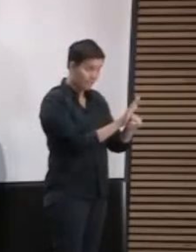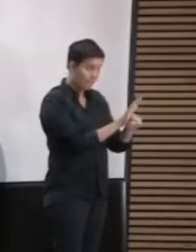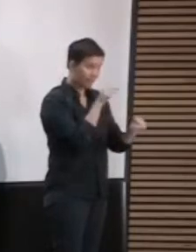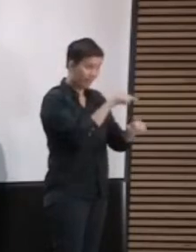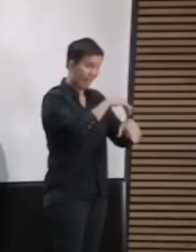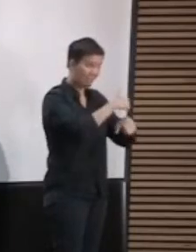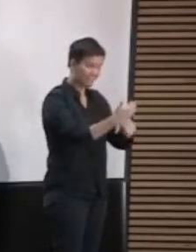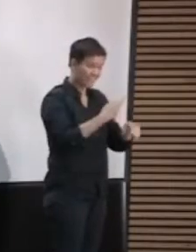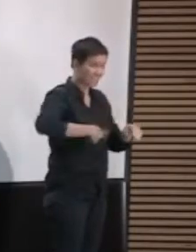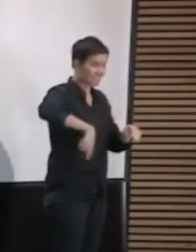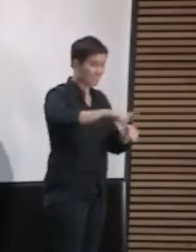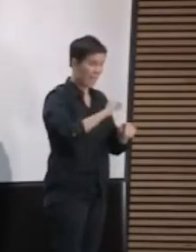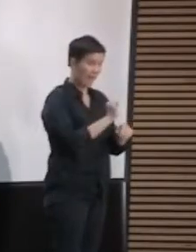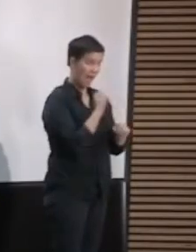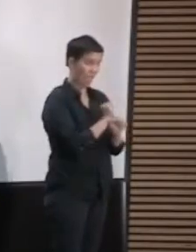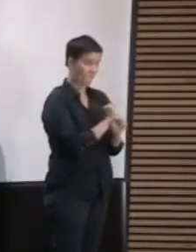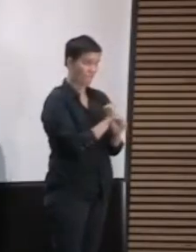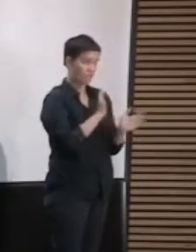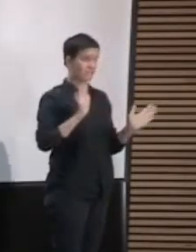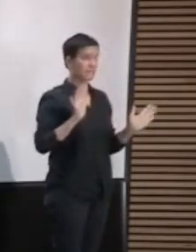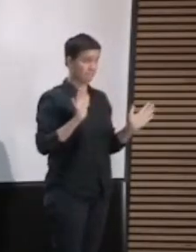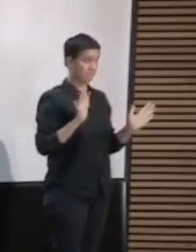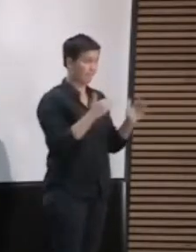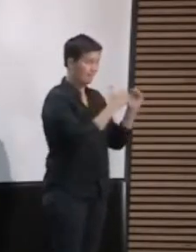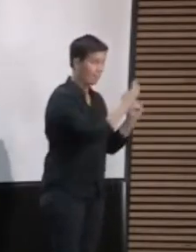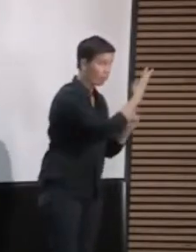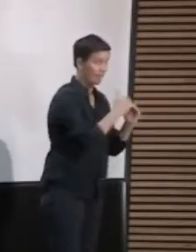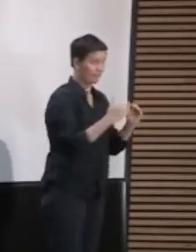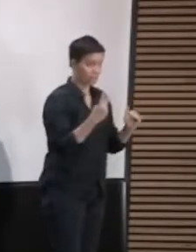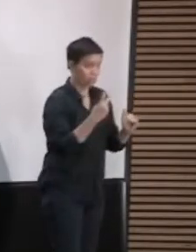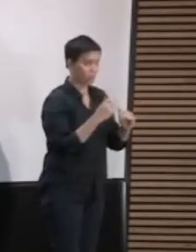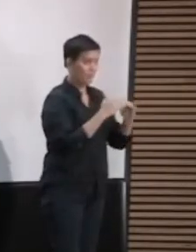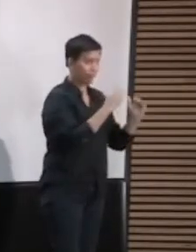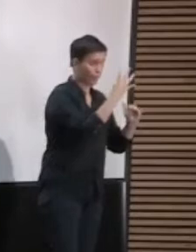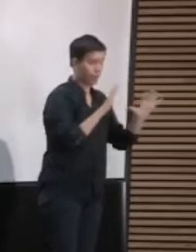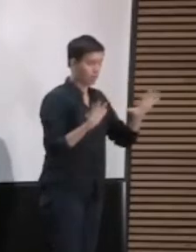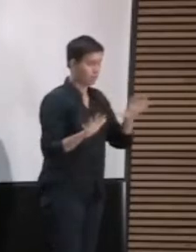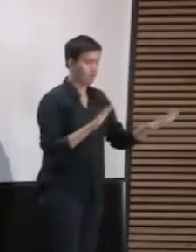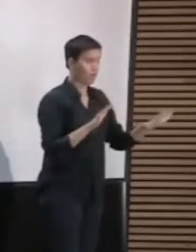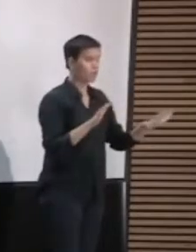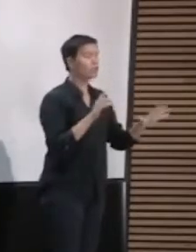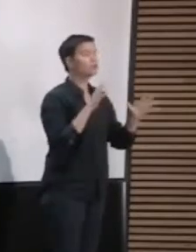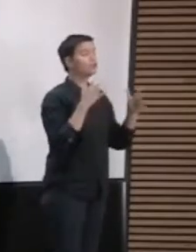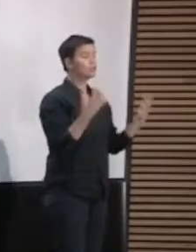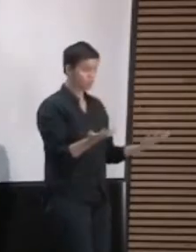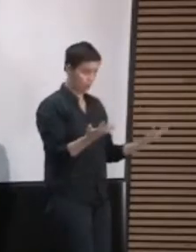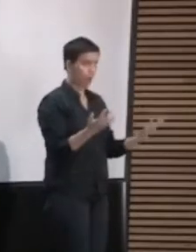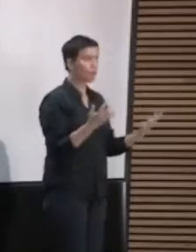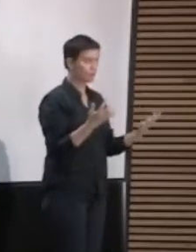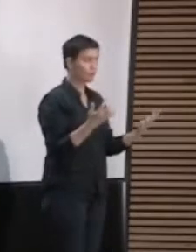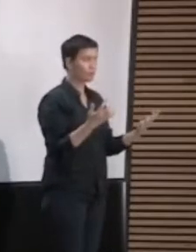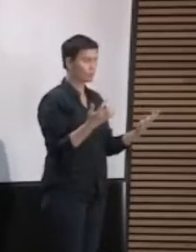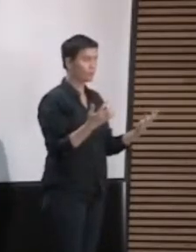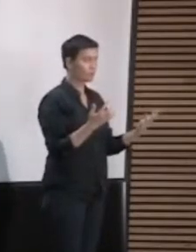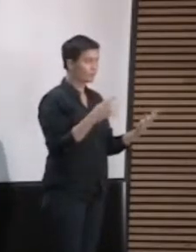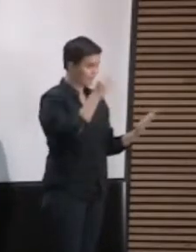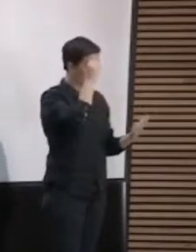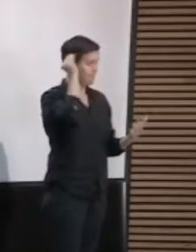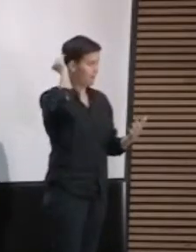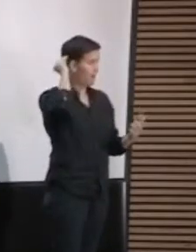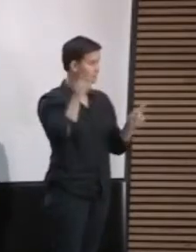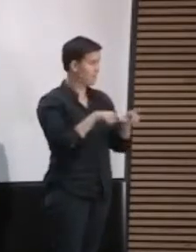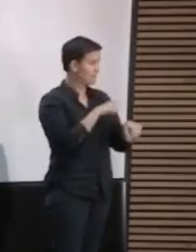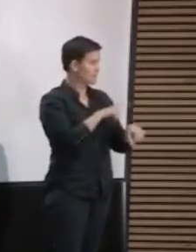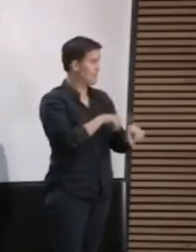interest that we have a wide-reaching, comprehensive vaccination program for New Zealanders. And I have to say that once we have that